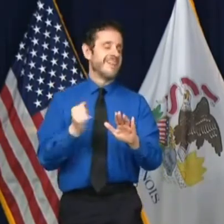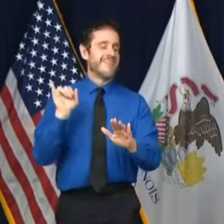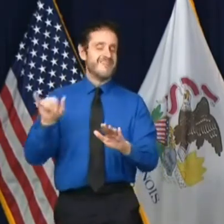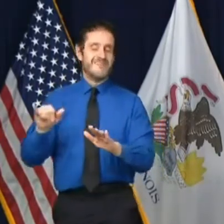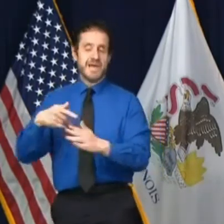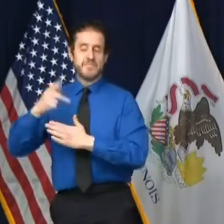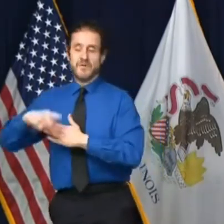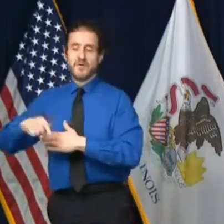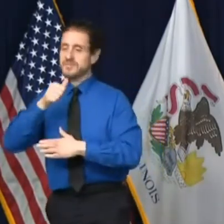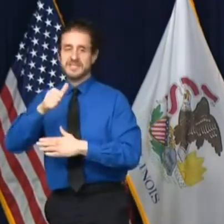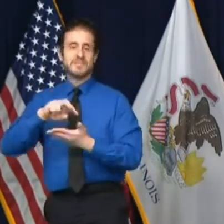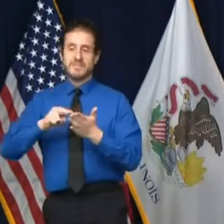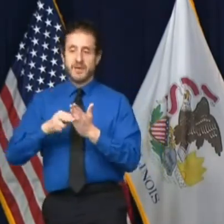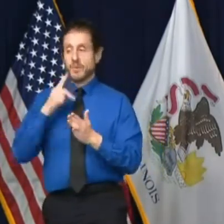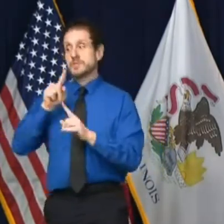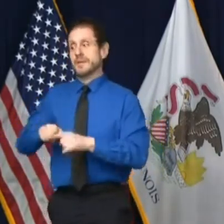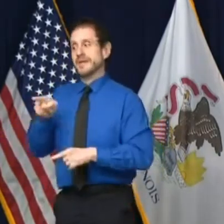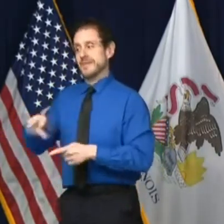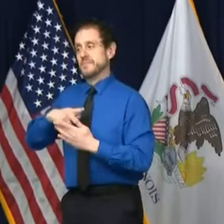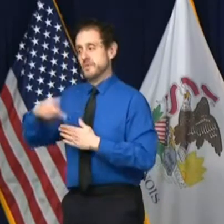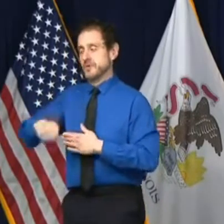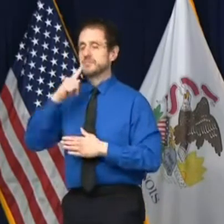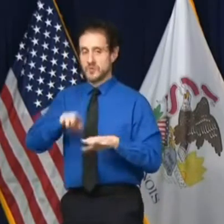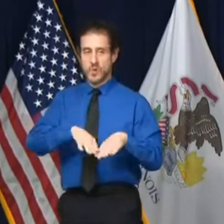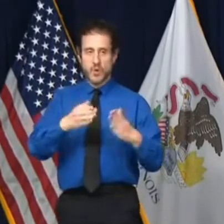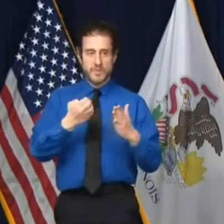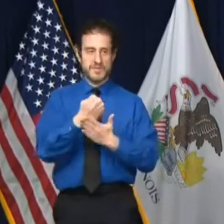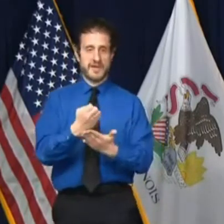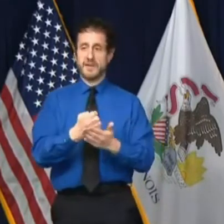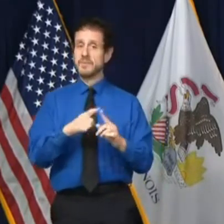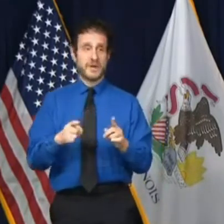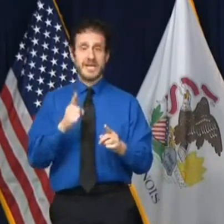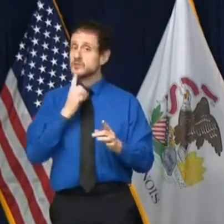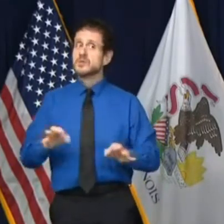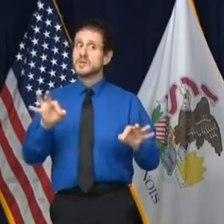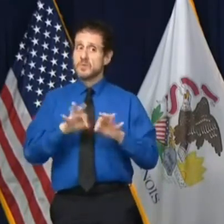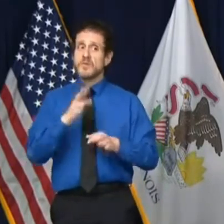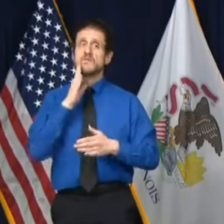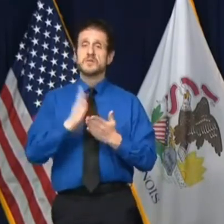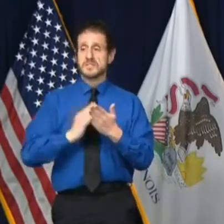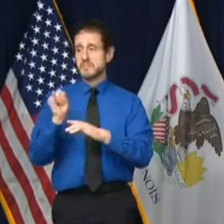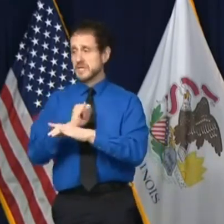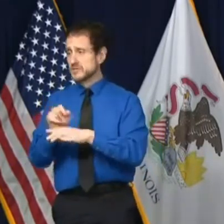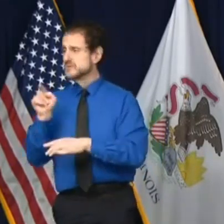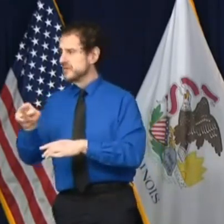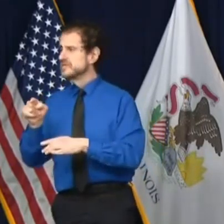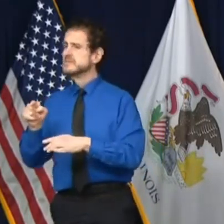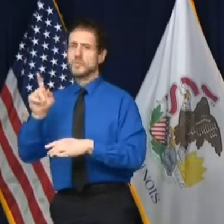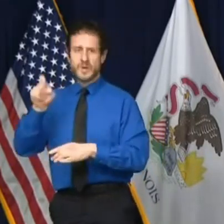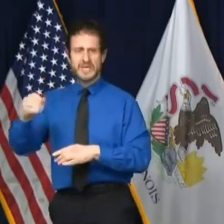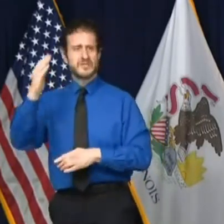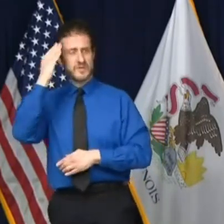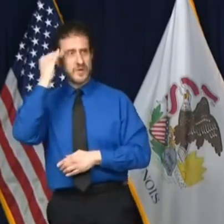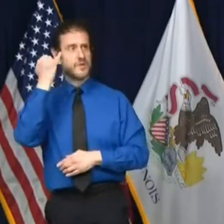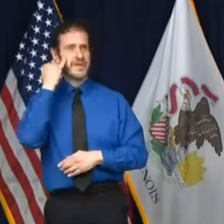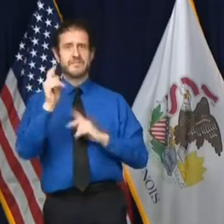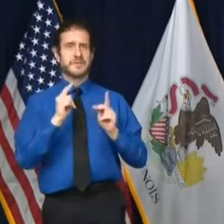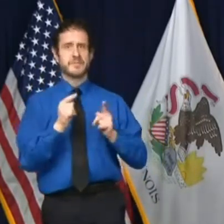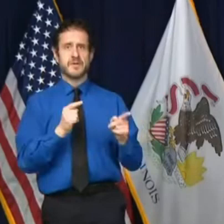but contact tracing is critically important for certain industries, especially to make sure that if people can't